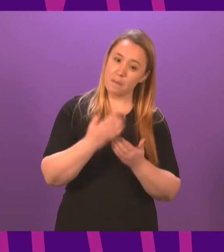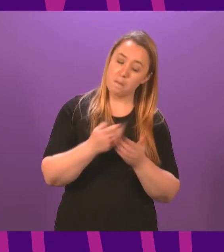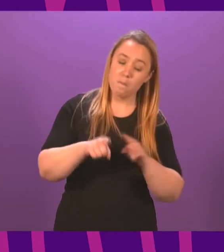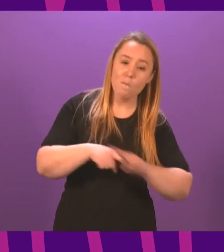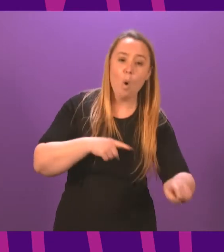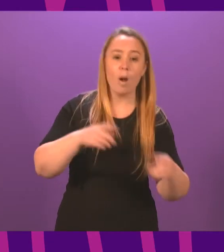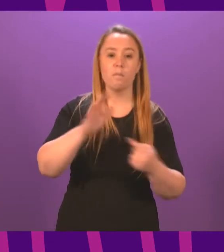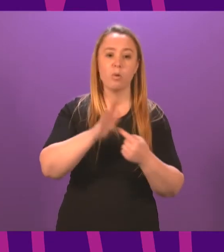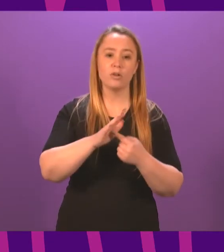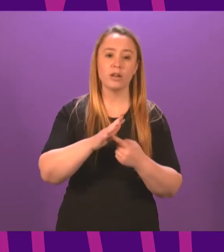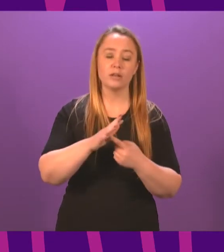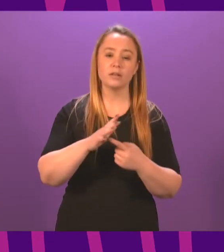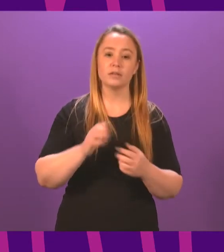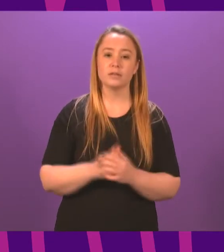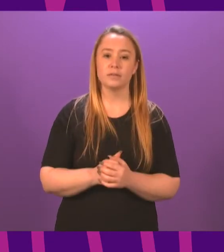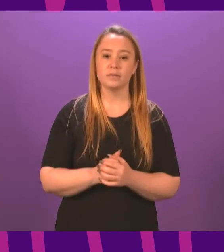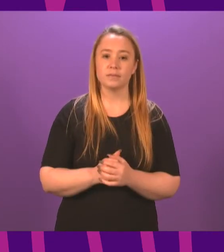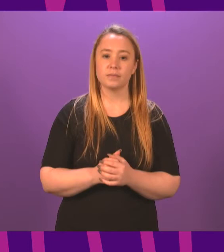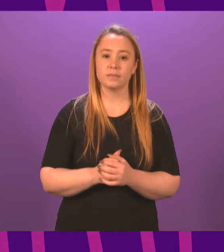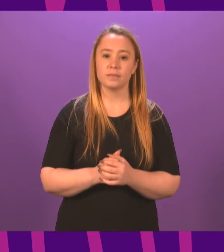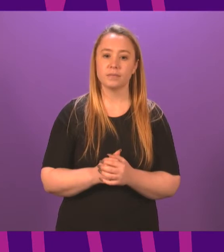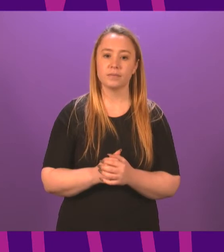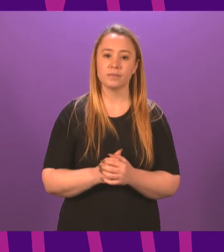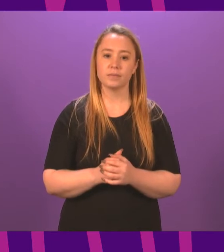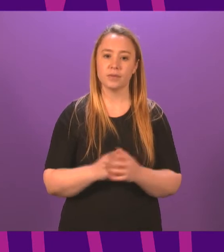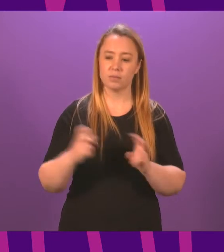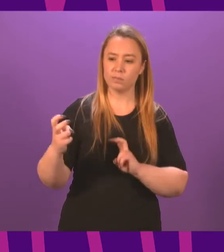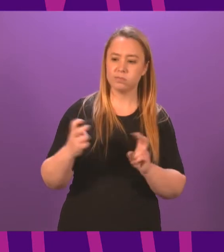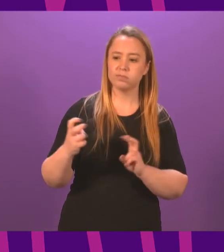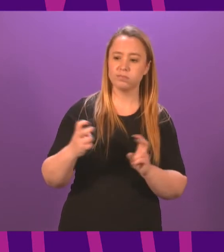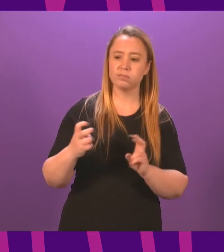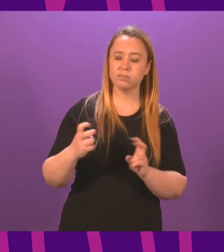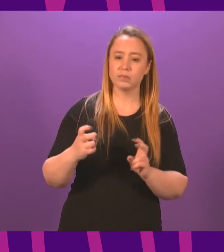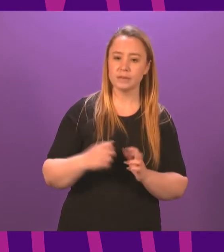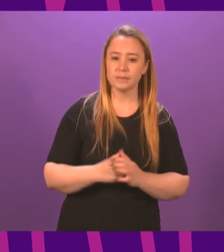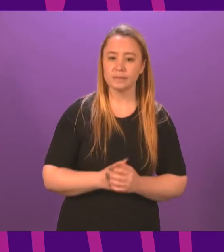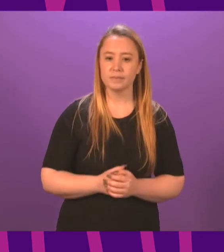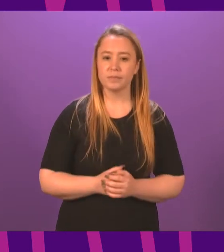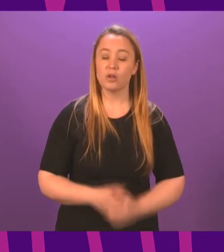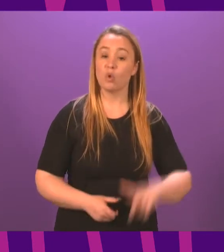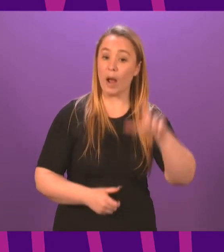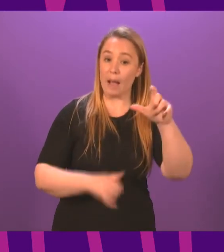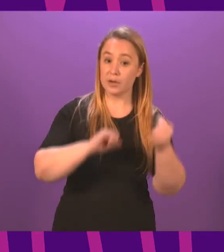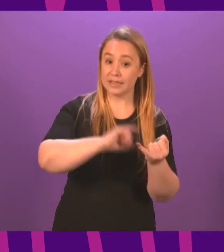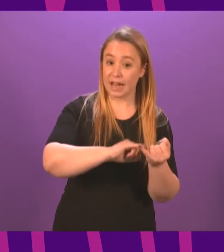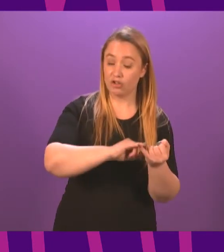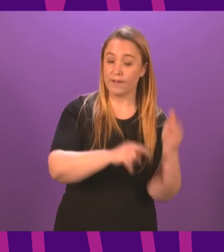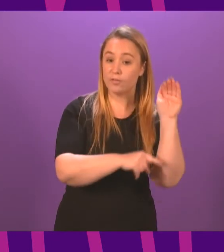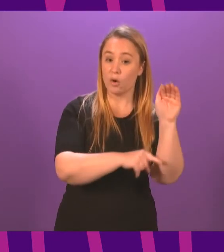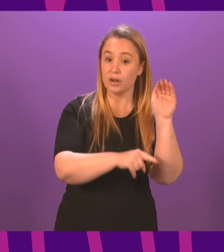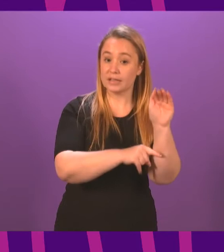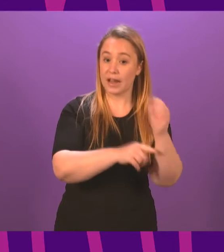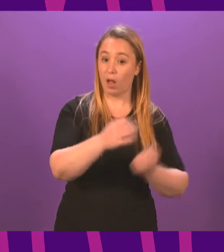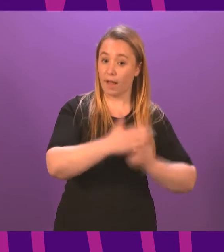reflect on what happened earlier this week, when the Cabinet Secretary for External Affairs, a